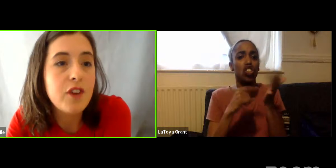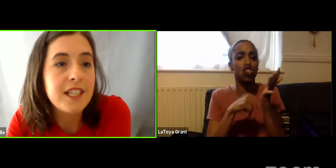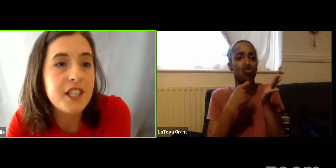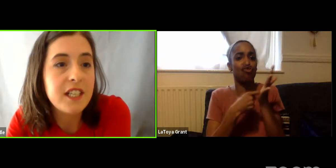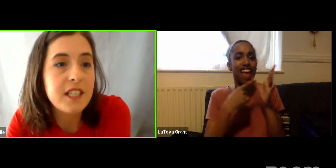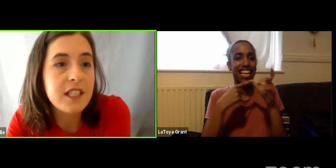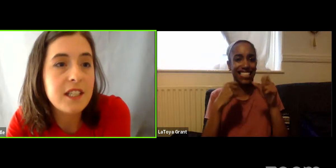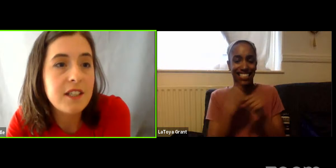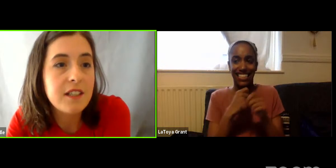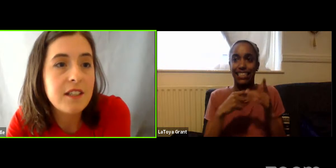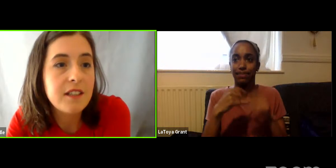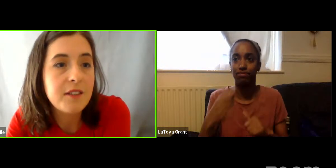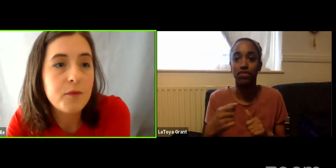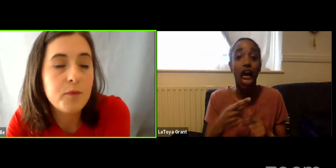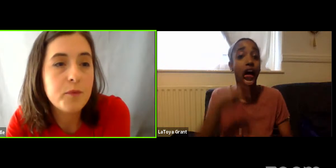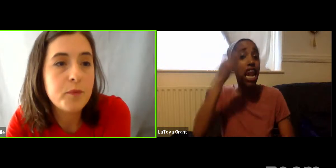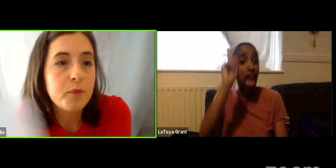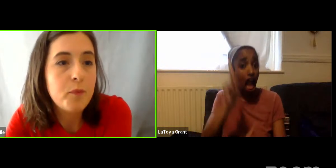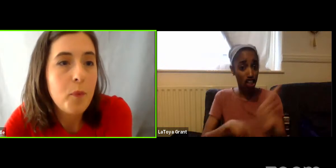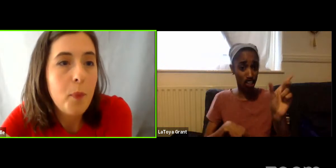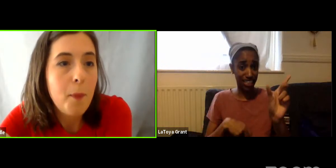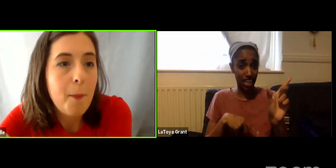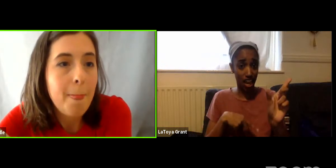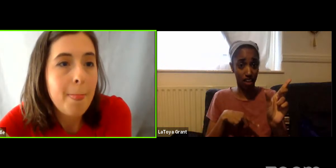Unemployed Strategies.